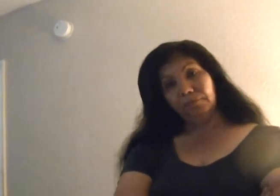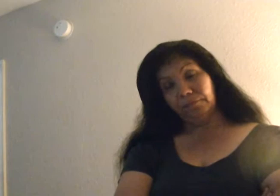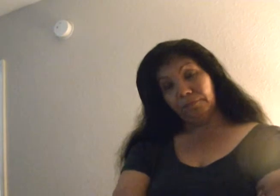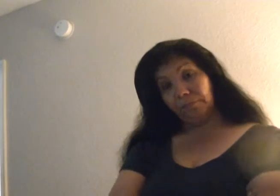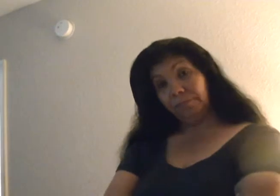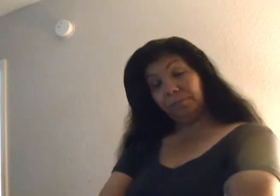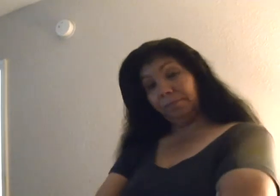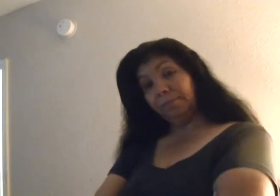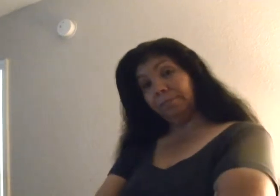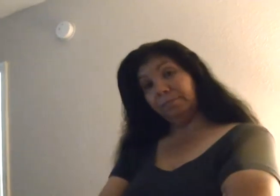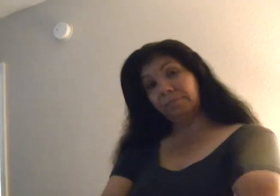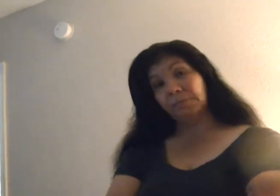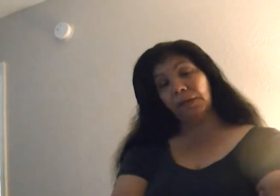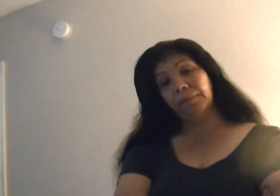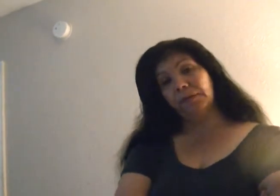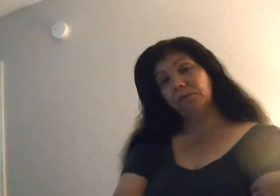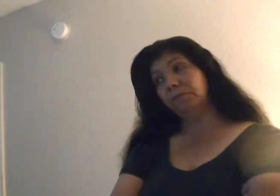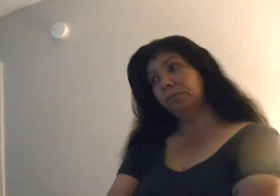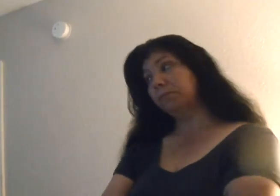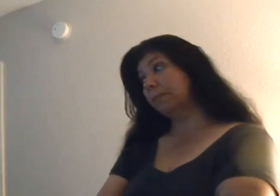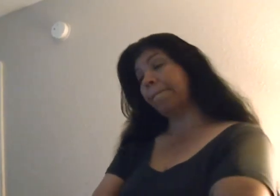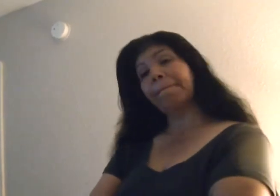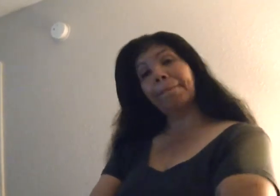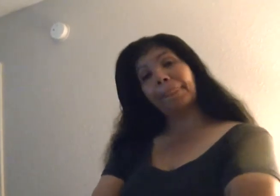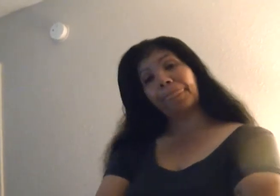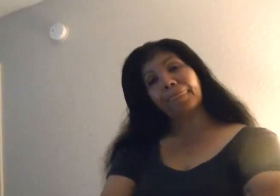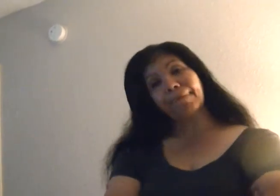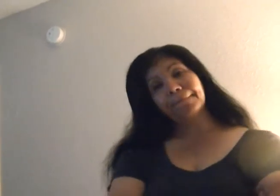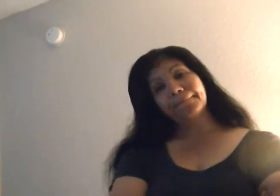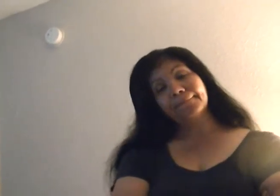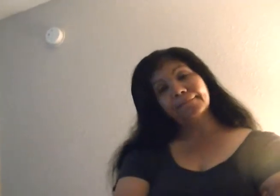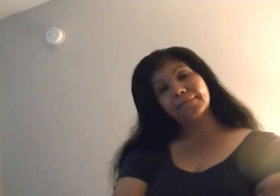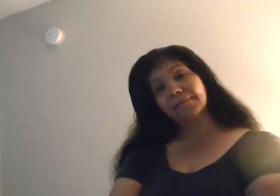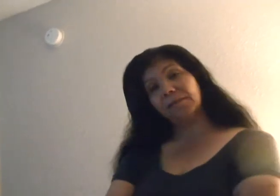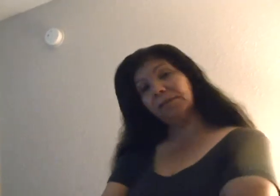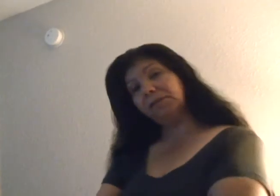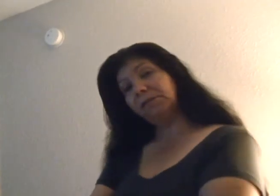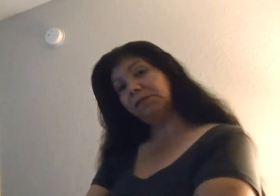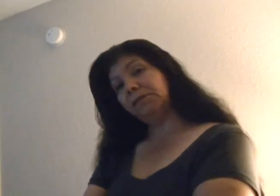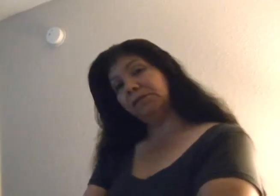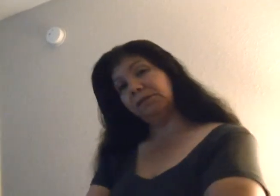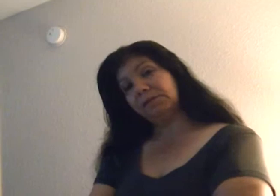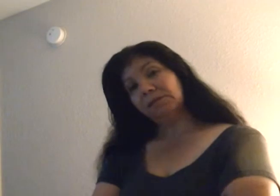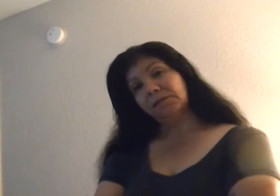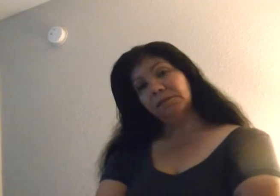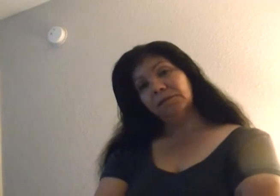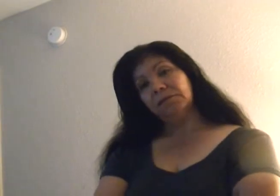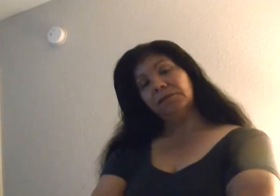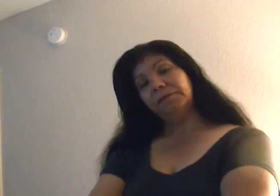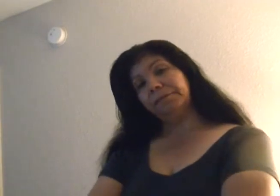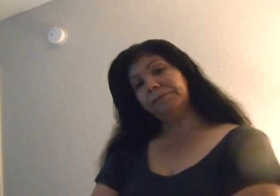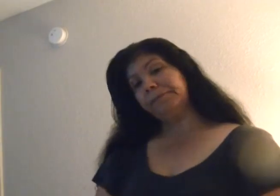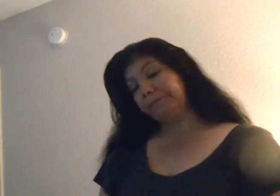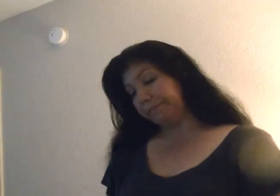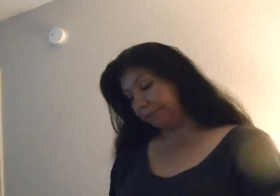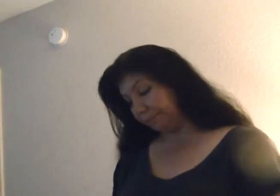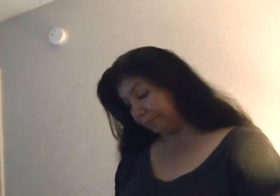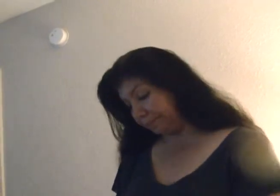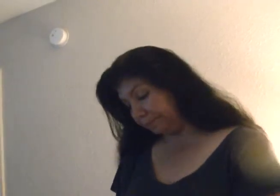standard. Mm-hmm. So, but what I'm trying to say before I cut this off is that when the enemy comes in like a flood, we need to be